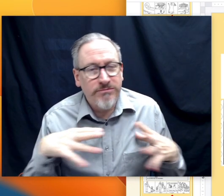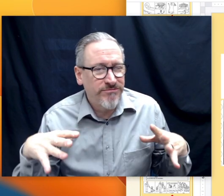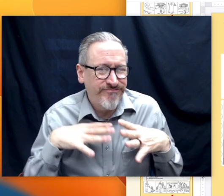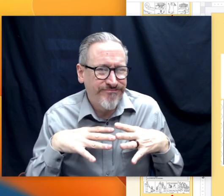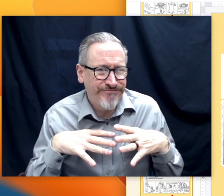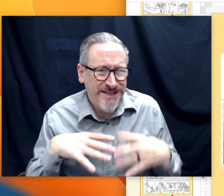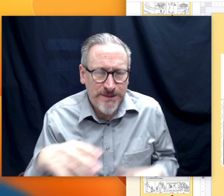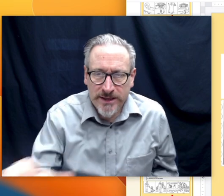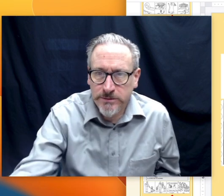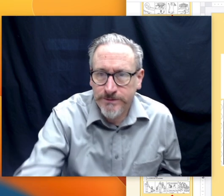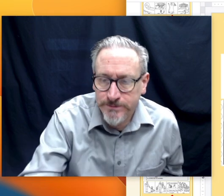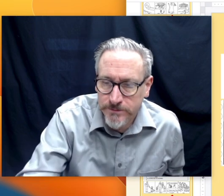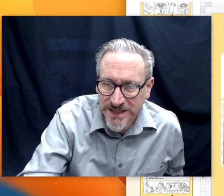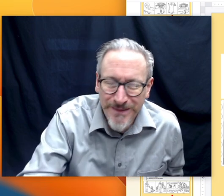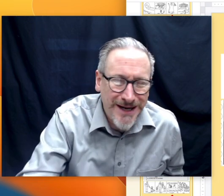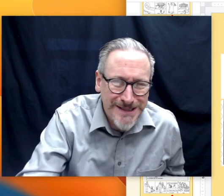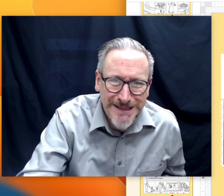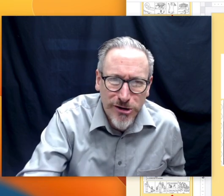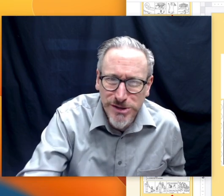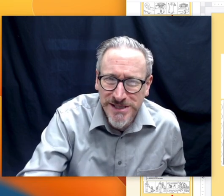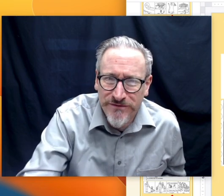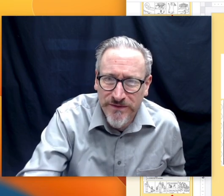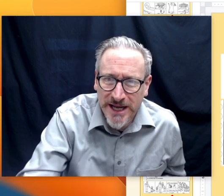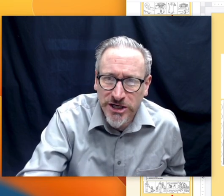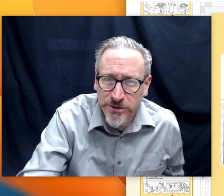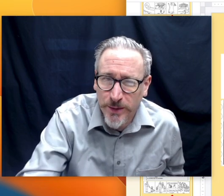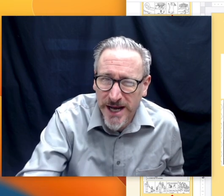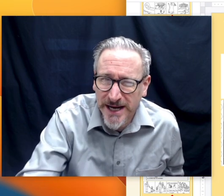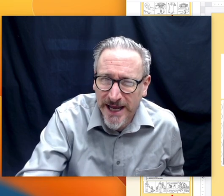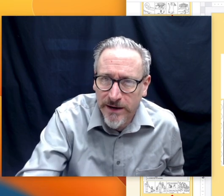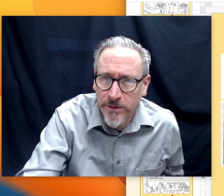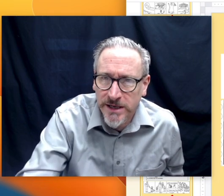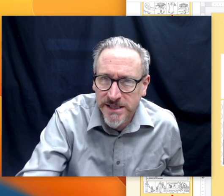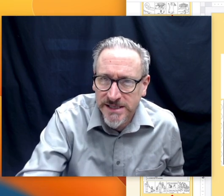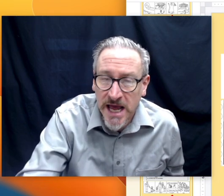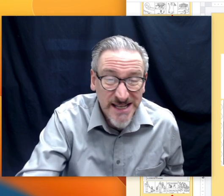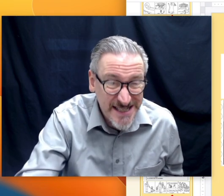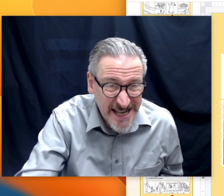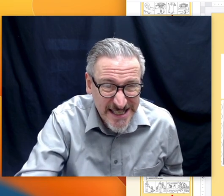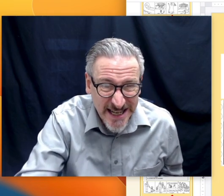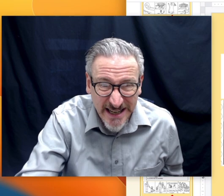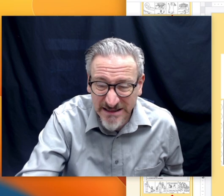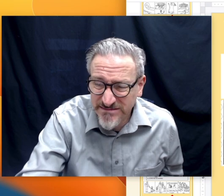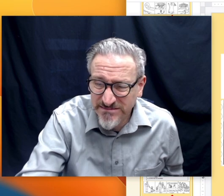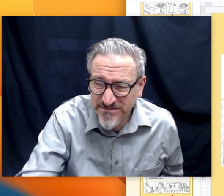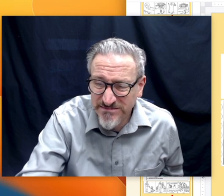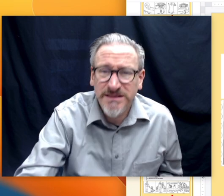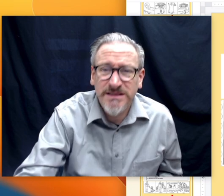Retired. I mean, it's also signed for vacation, but we kind of get it when it's at 60.